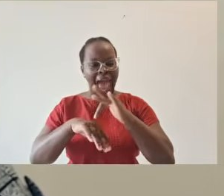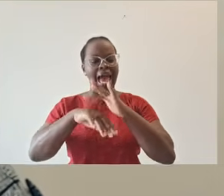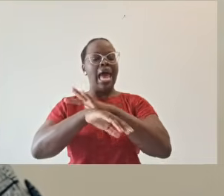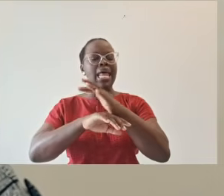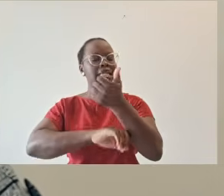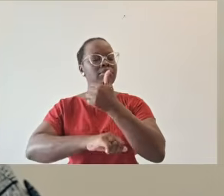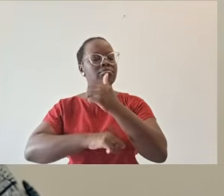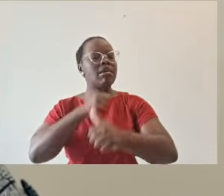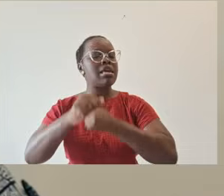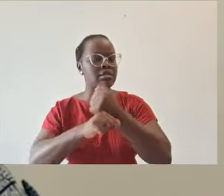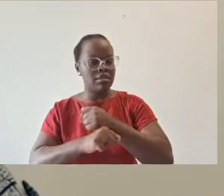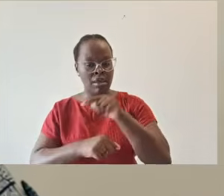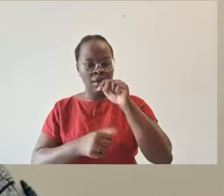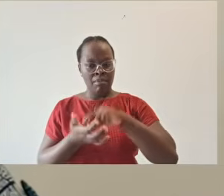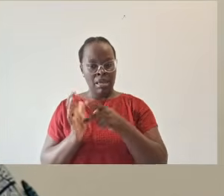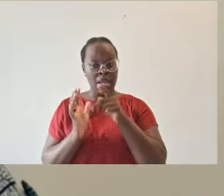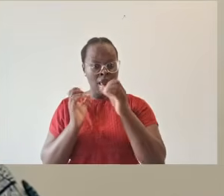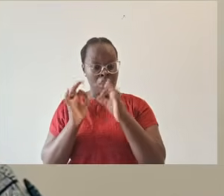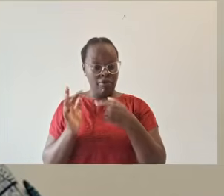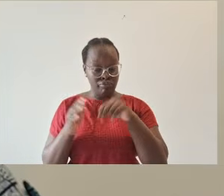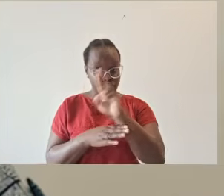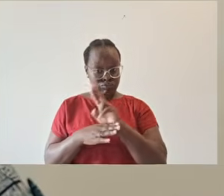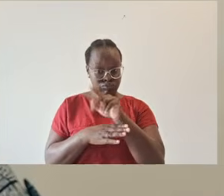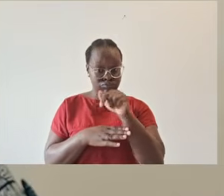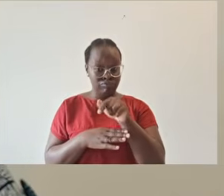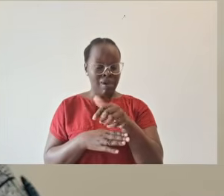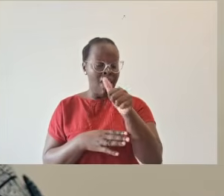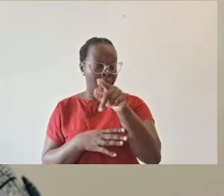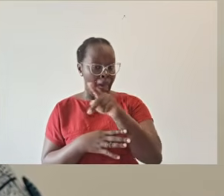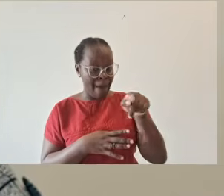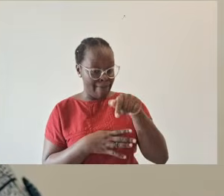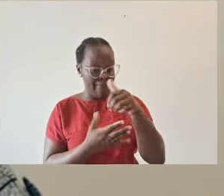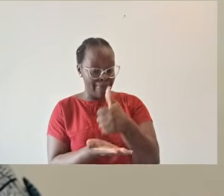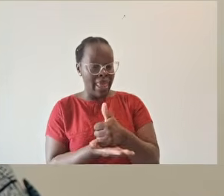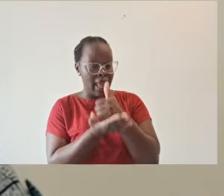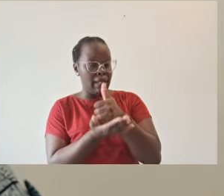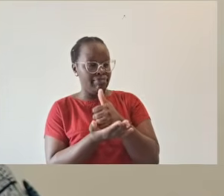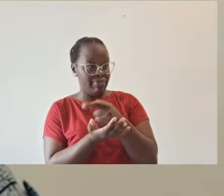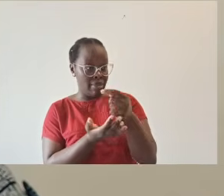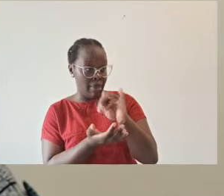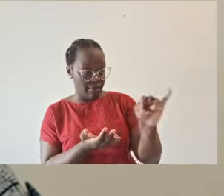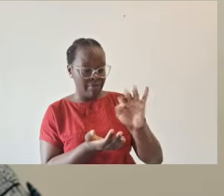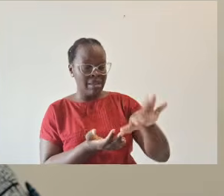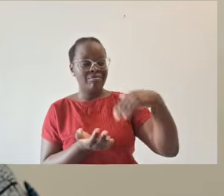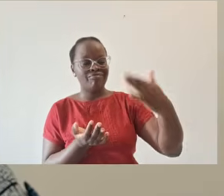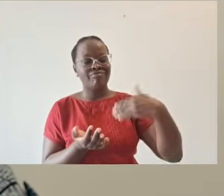stages, so the app helped them in day-to-day learning. So it